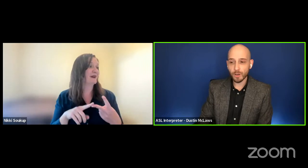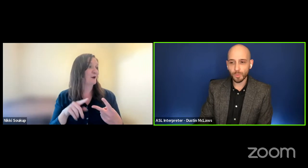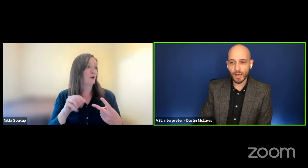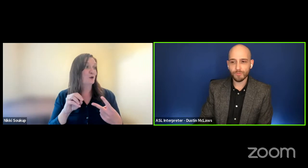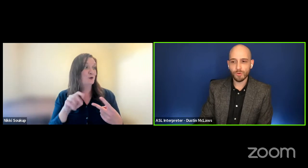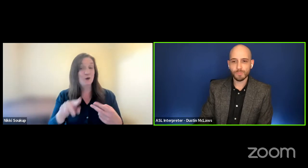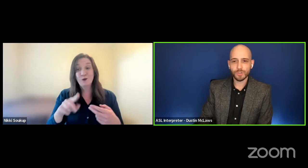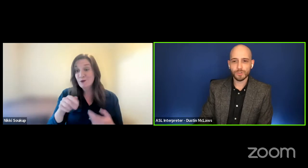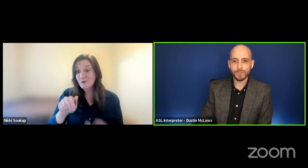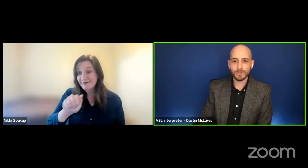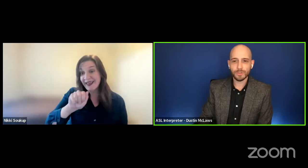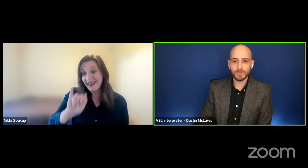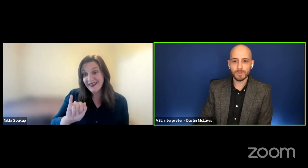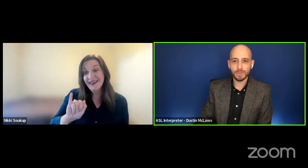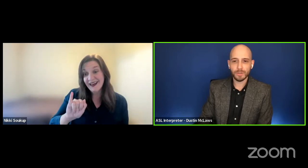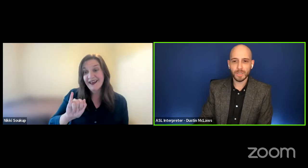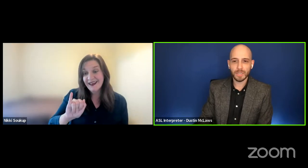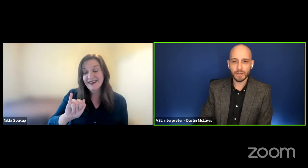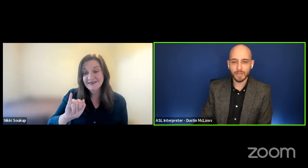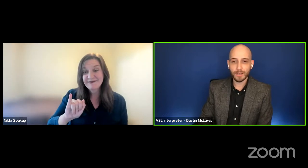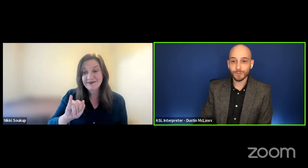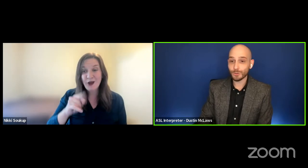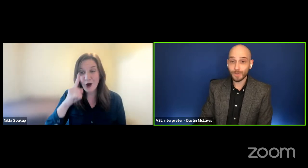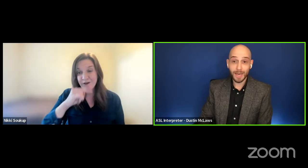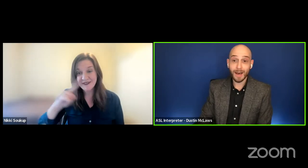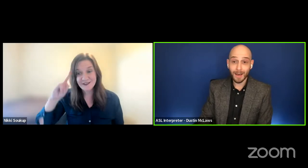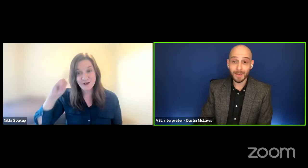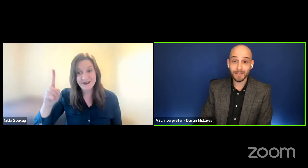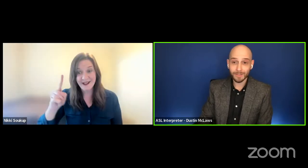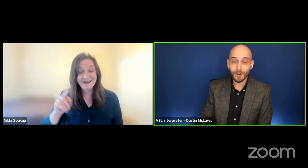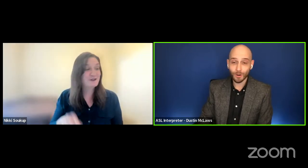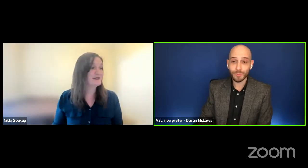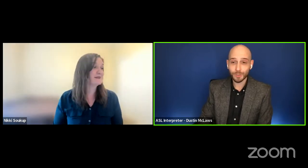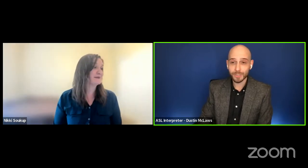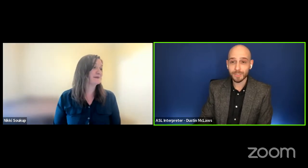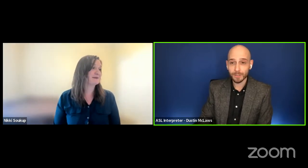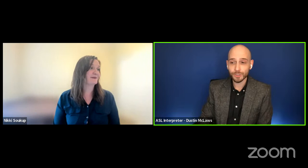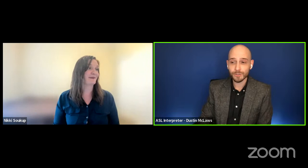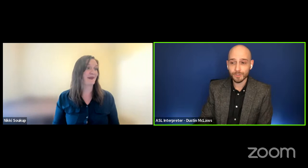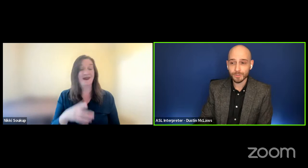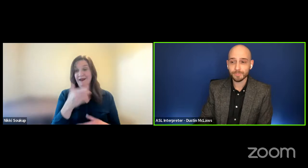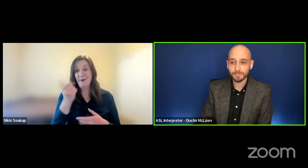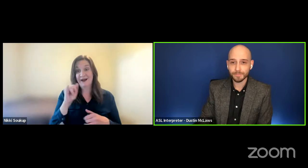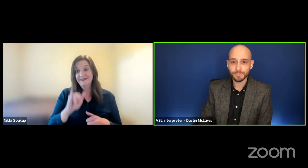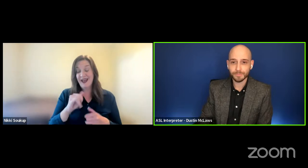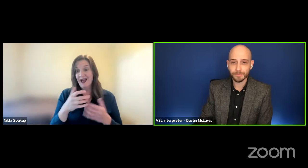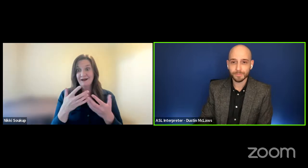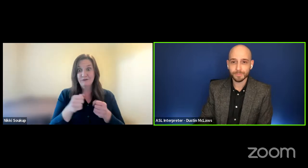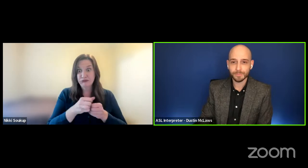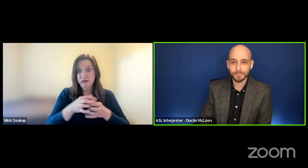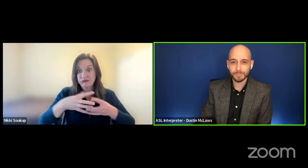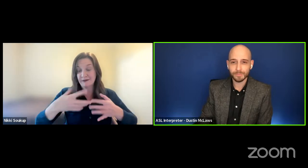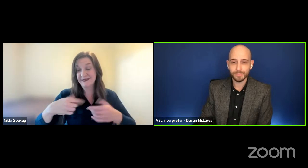for video platforms to AI, artificial intelligence,